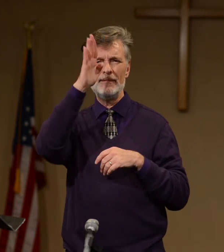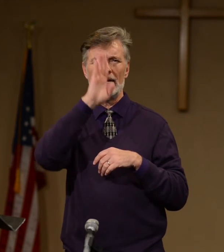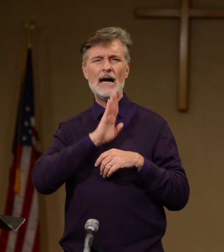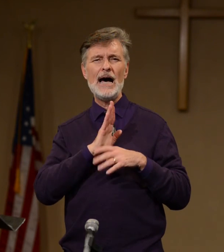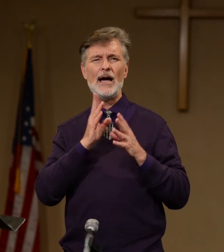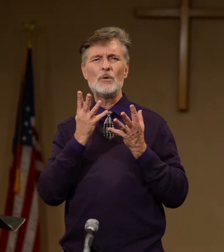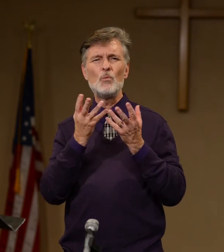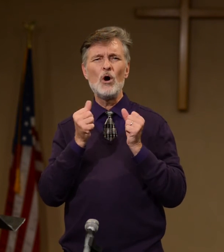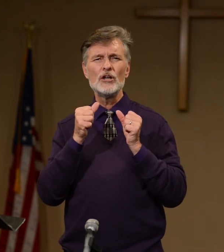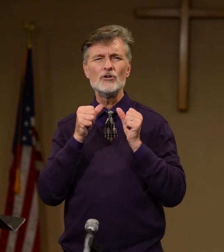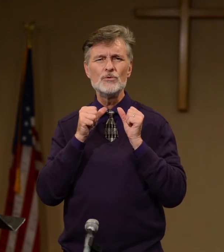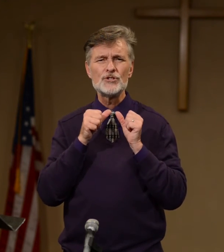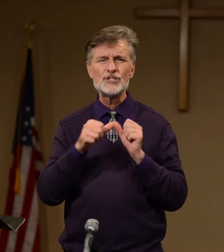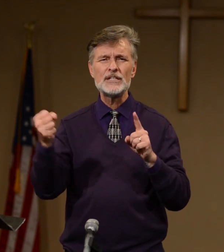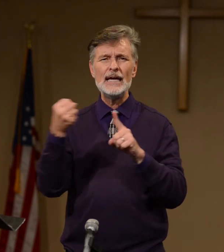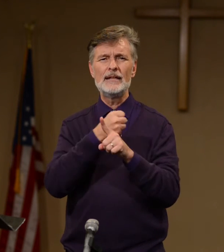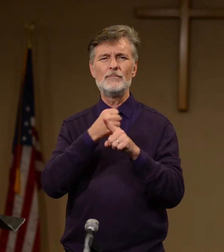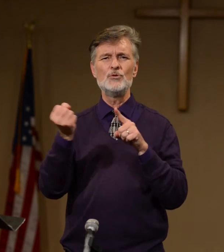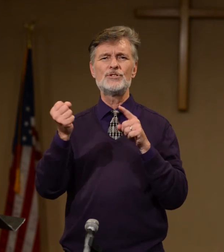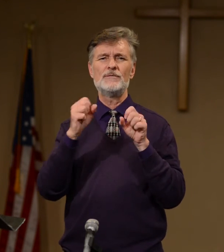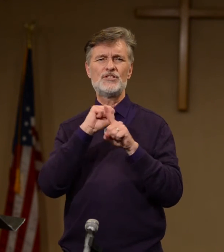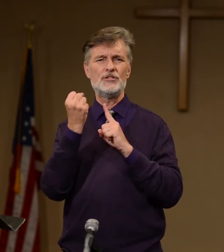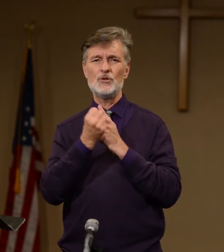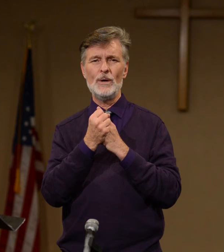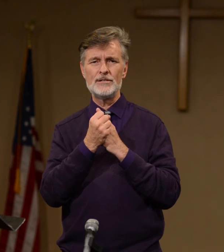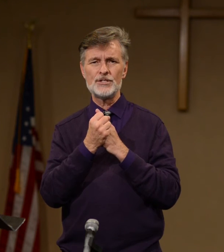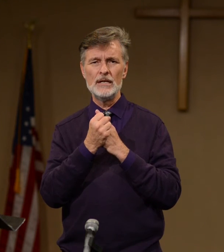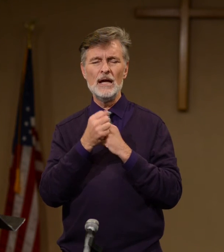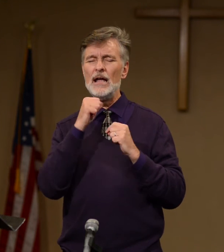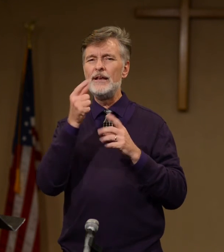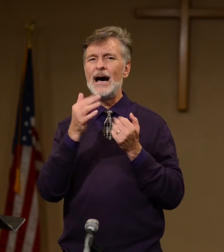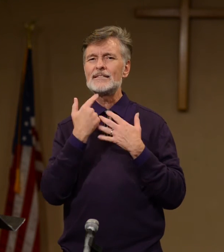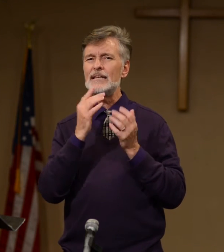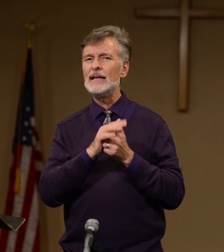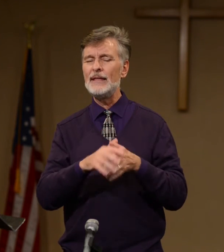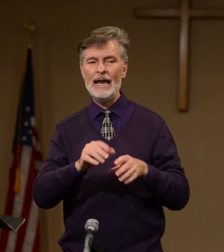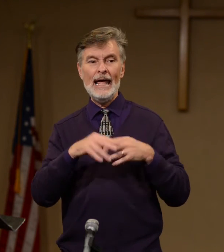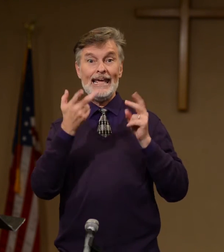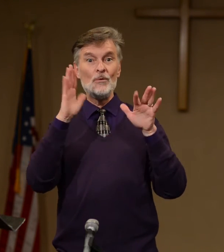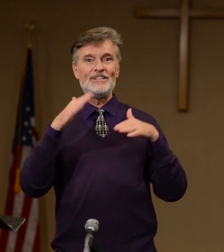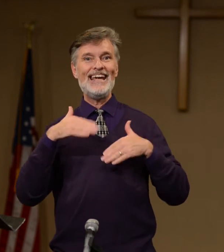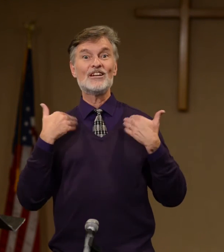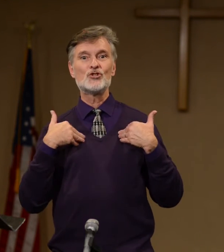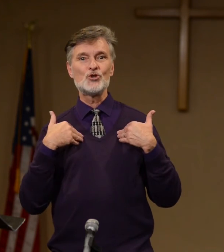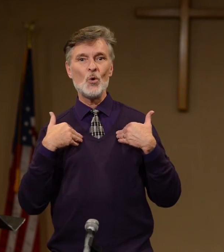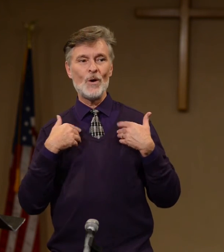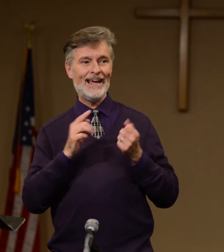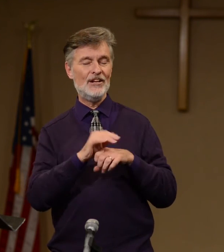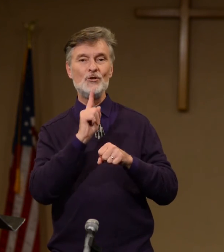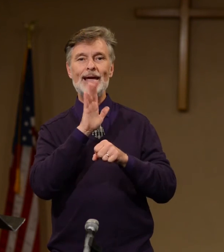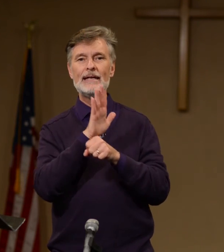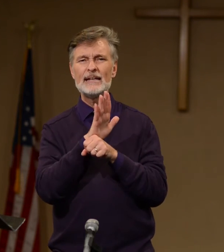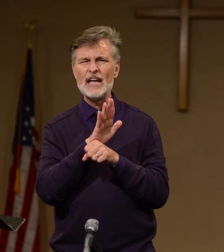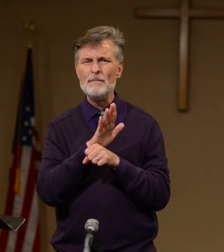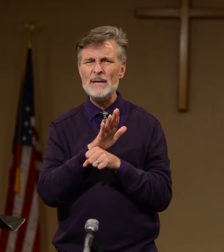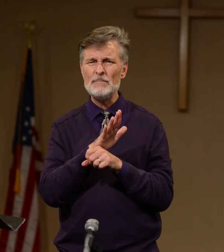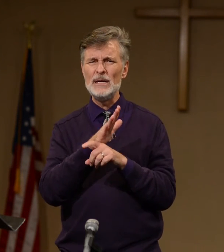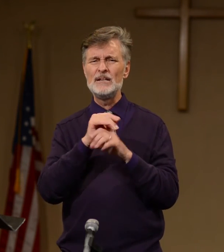that God would want you to stay in an abusive situation. Not saying that he would take joy in you making a commitment